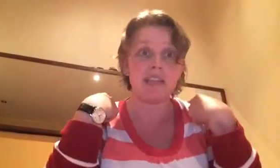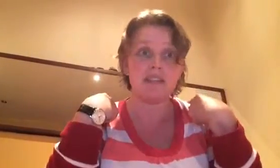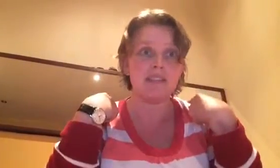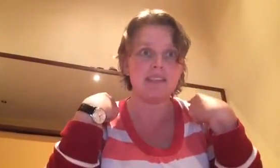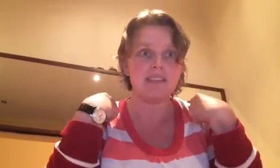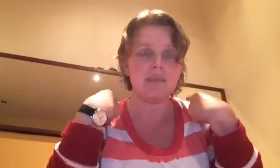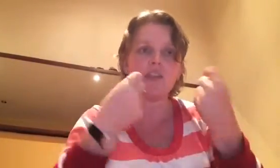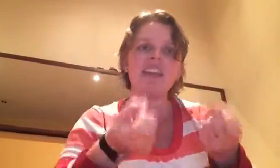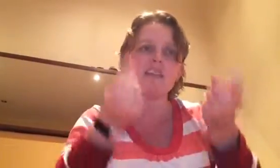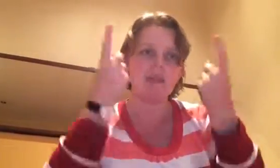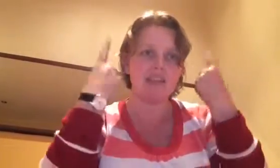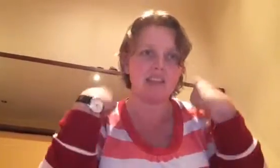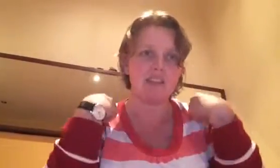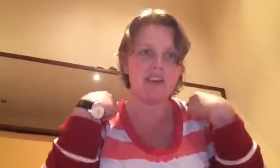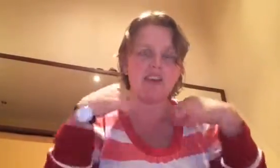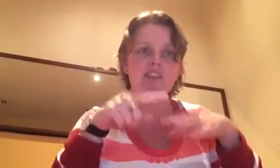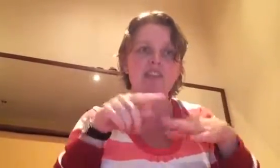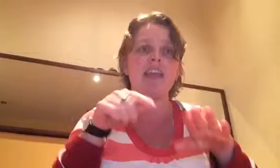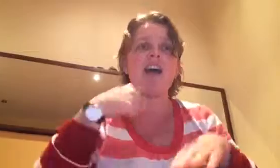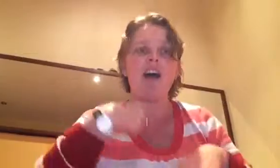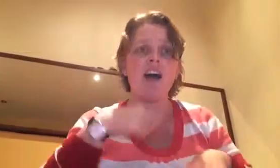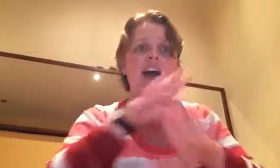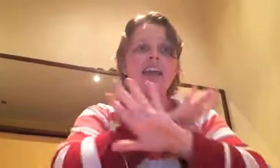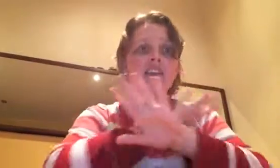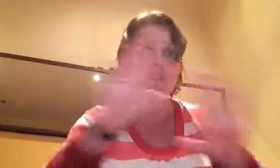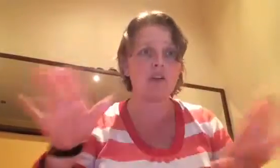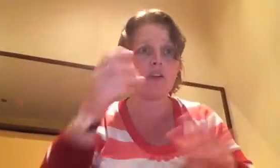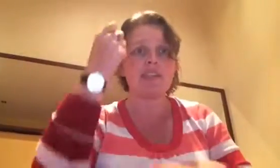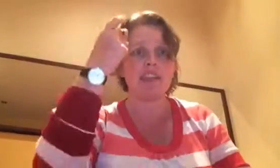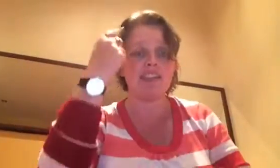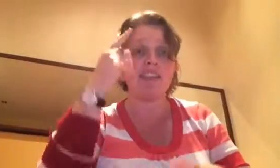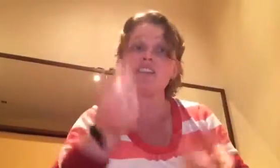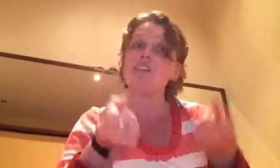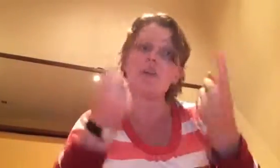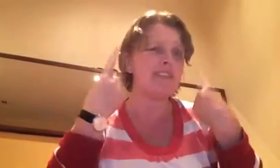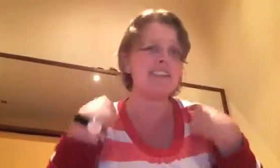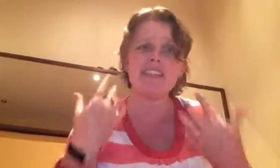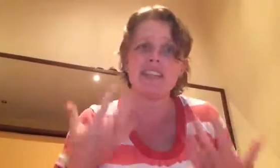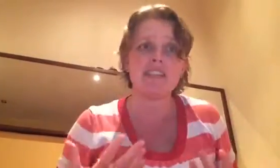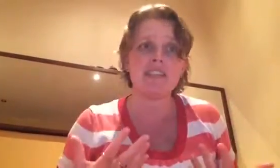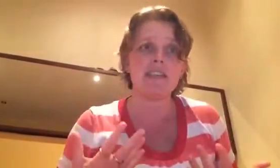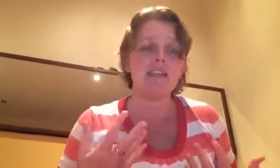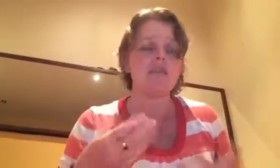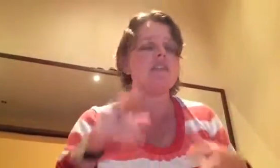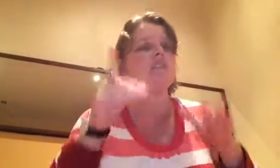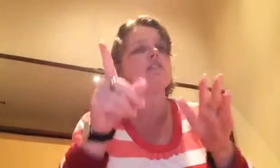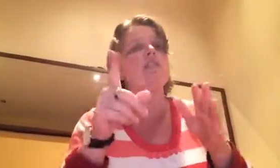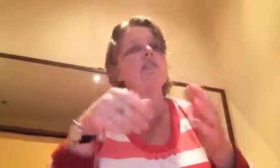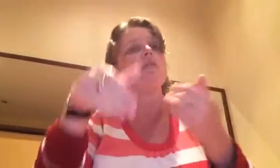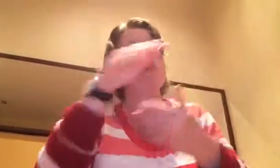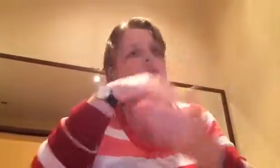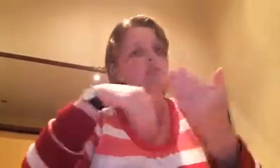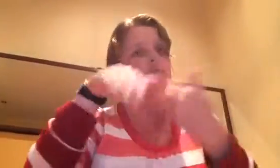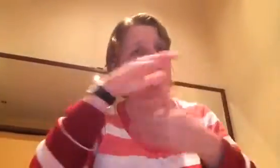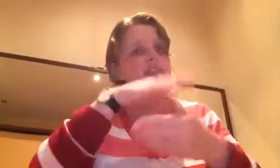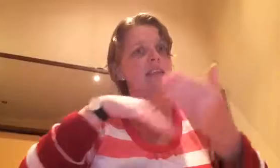understand. You know, that's a BSL sign. I don't say I don't understand. I just go, I don't understand. So we sort of mix it